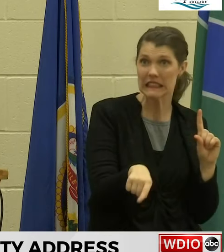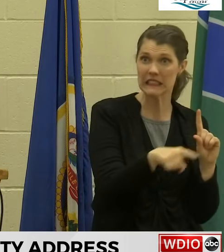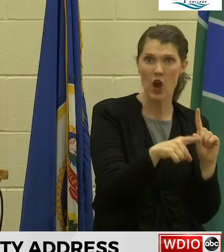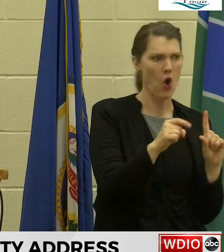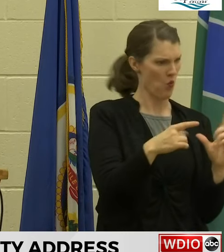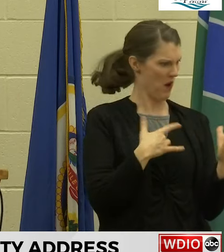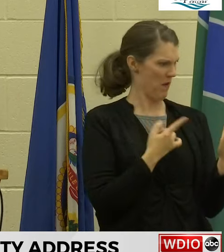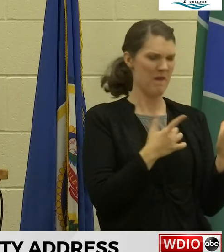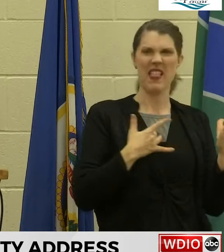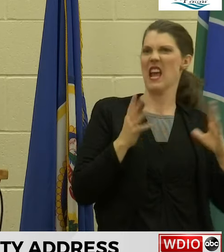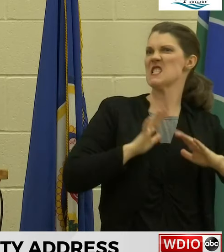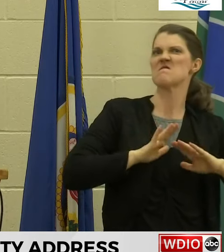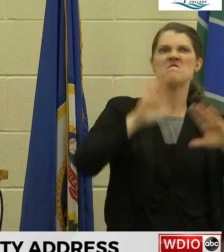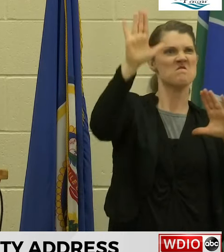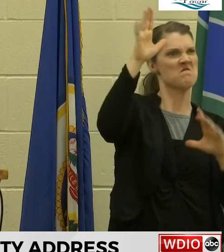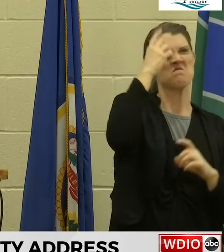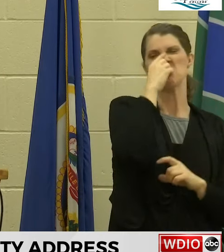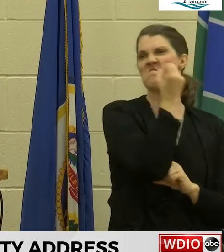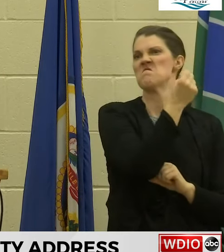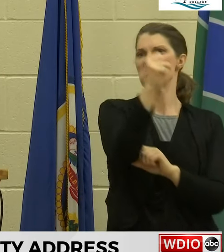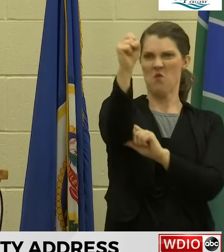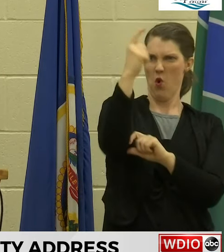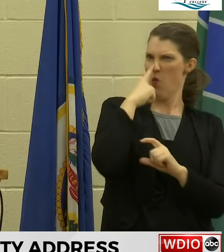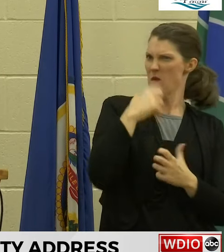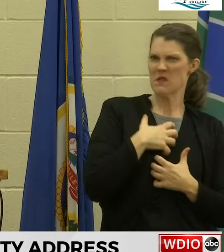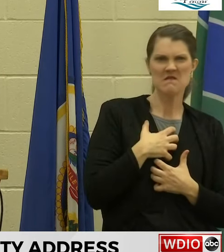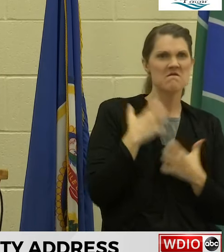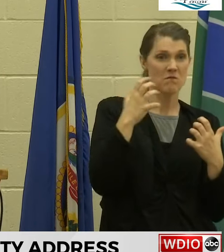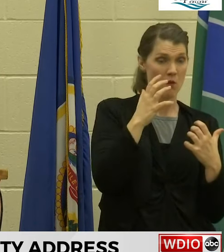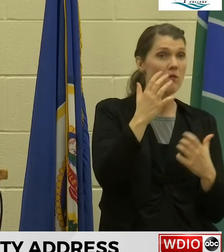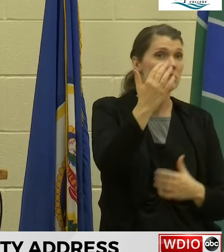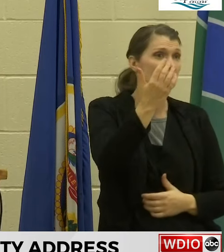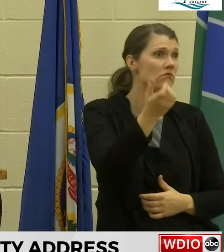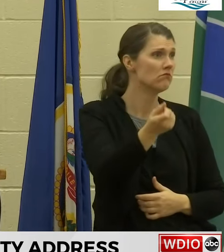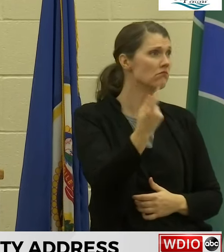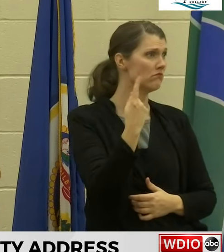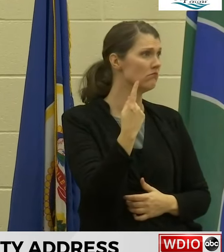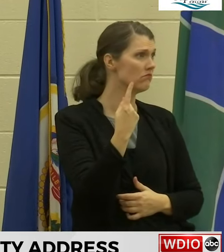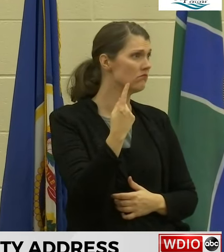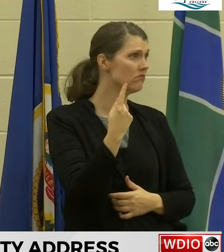we would be screaming from a mountaintop, I know it.